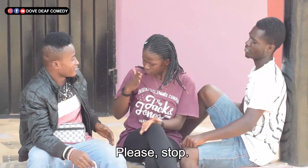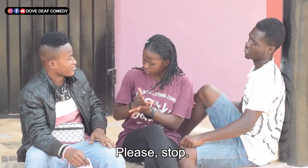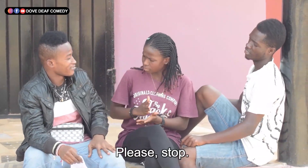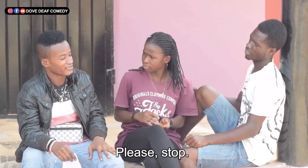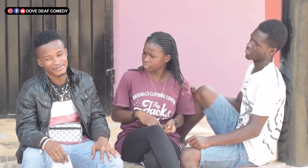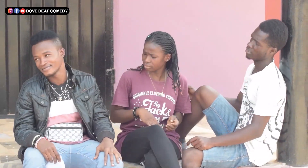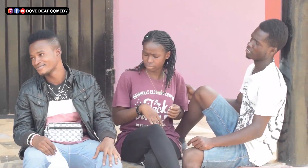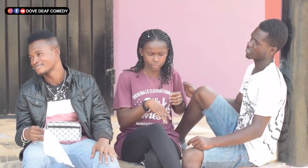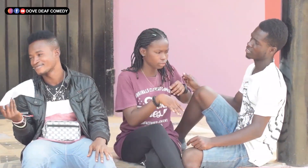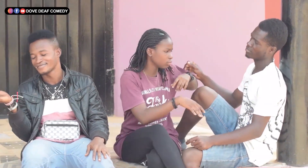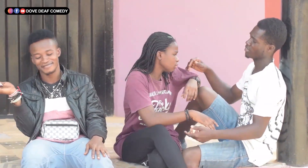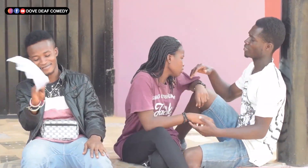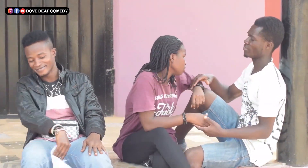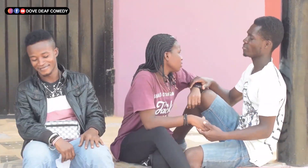Please, stop.